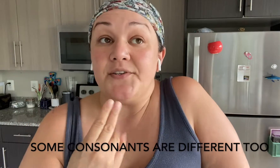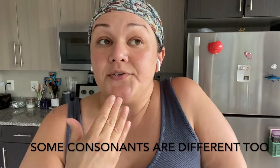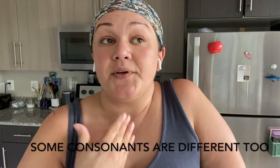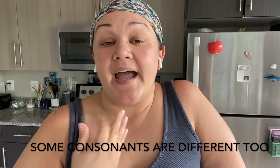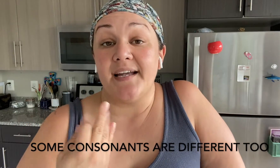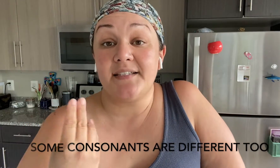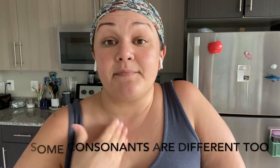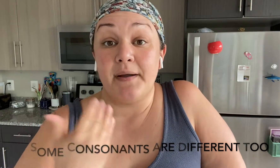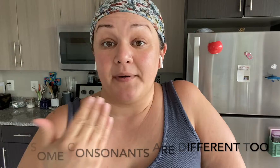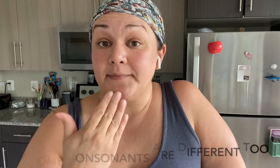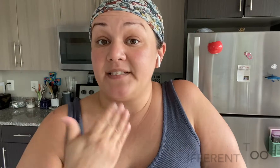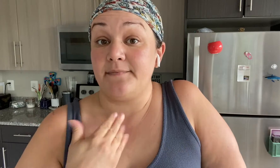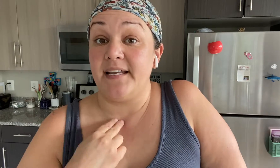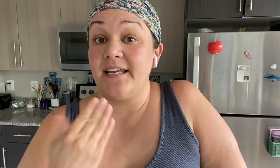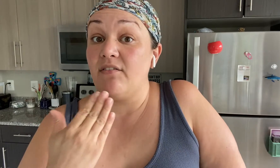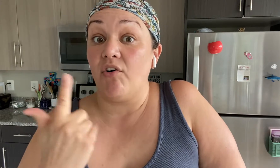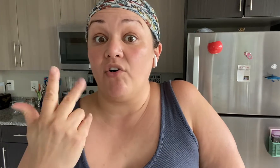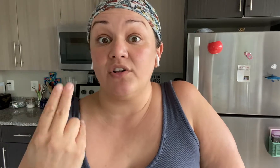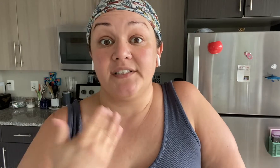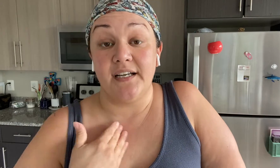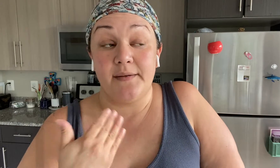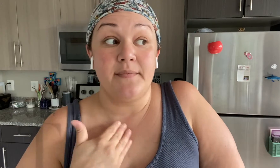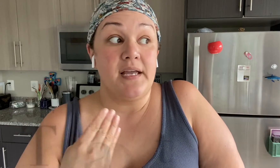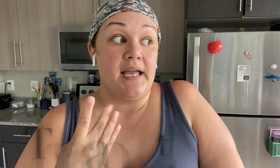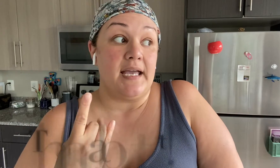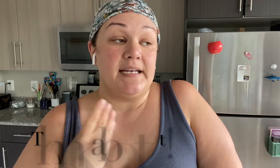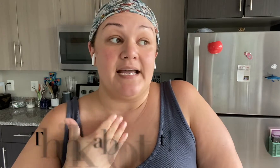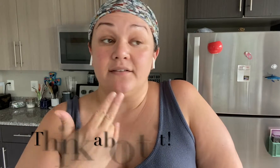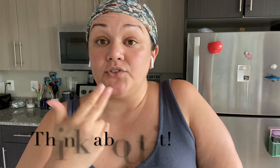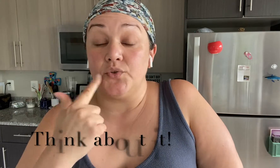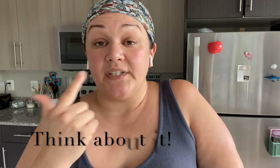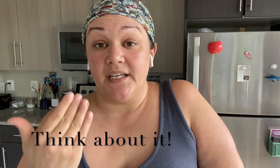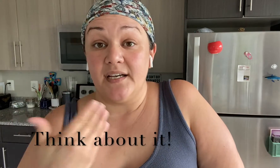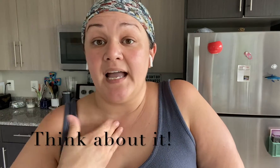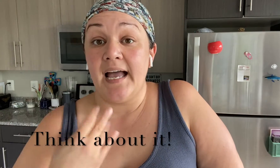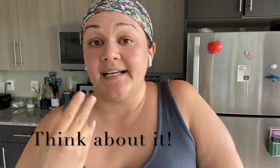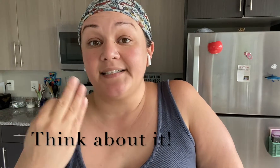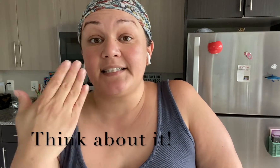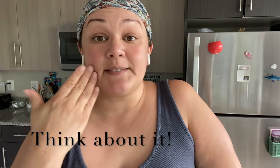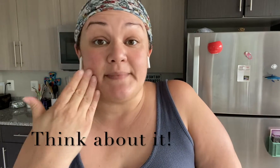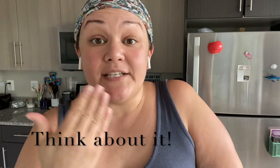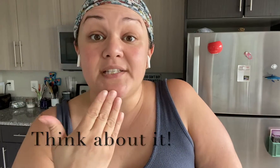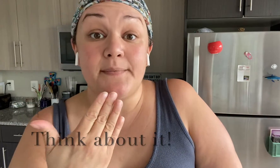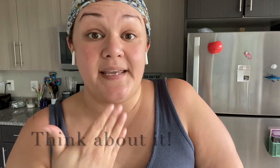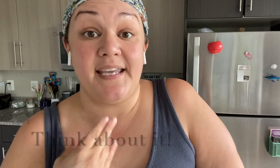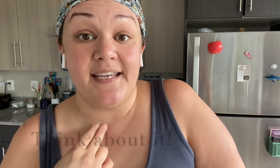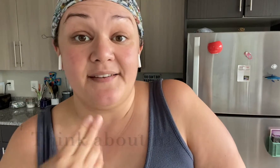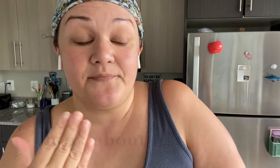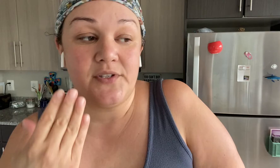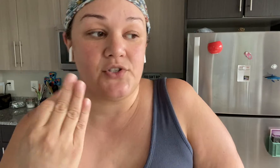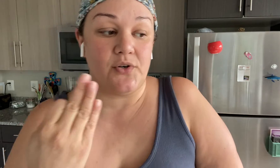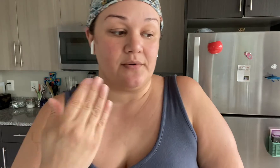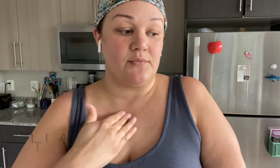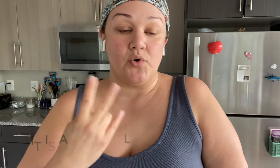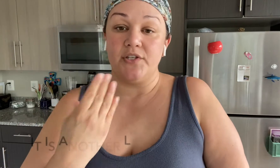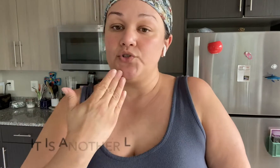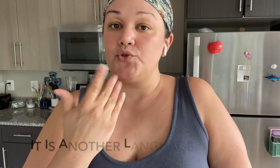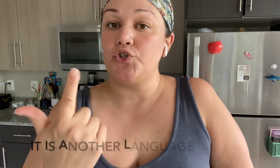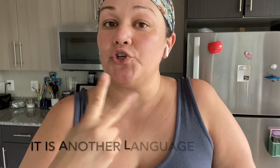to ask my mom to make it all the time, and now Julia asks me to make it. So I'm going to show